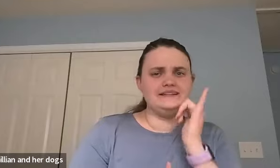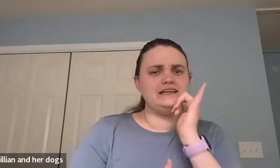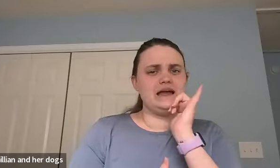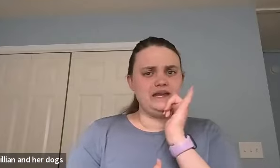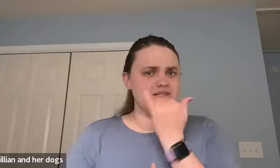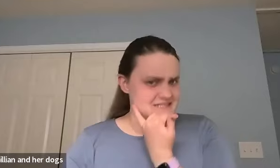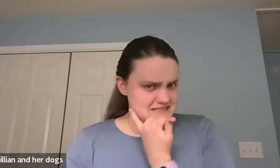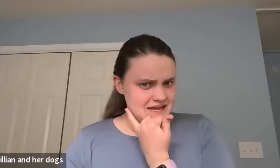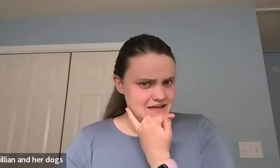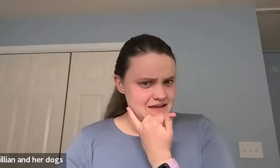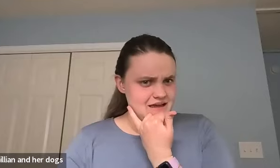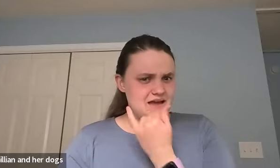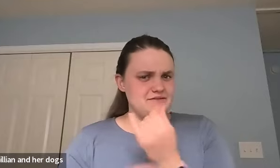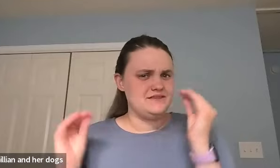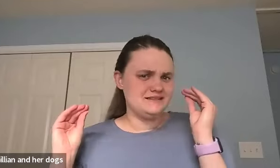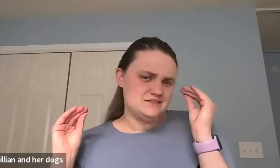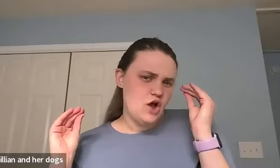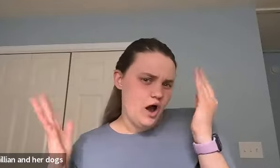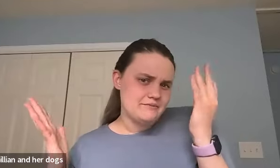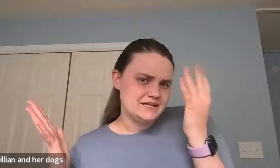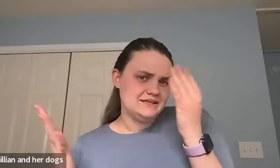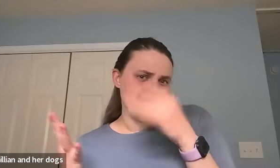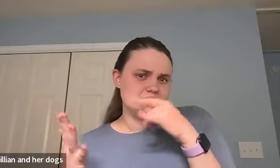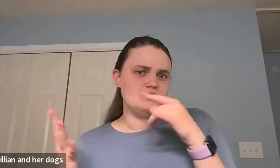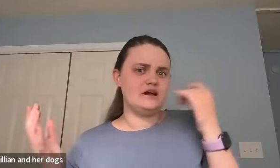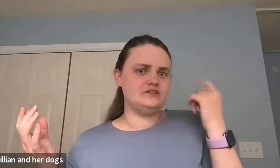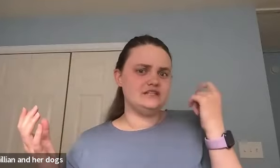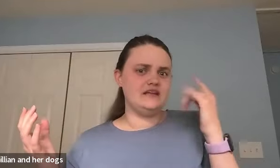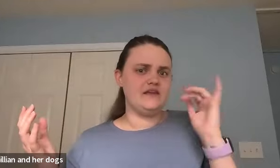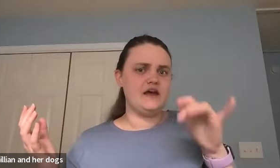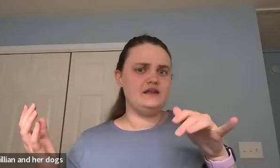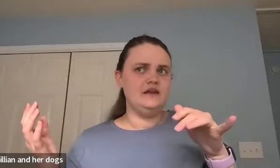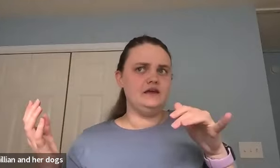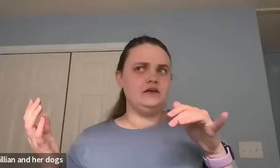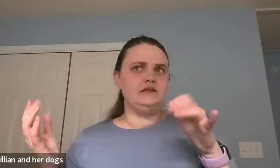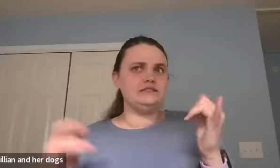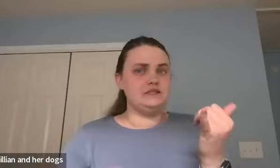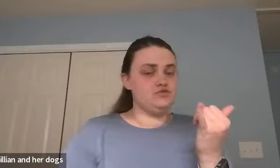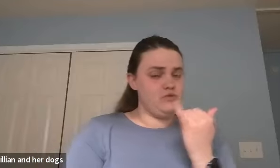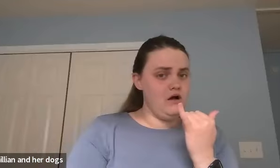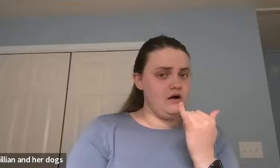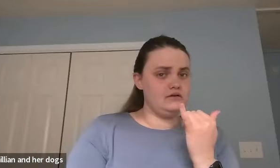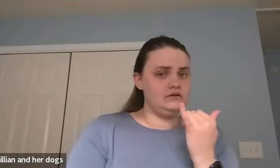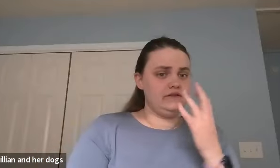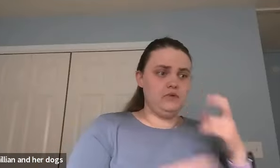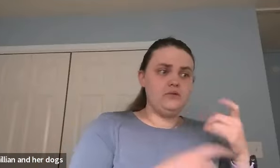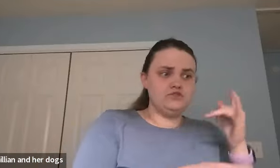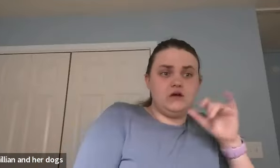saying I made a mistake. I feel like that taught my kids more to understanding that yes, it was wrong. Like the problem was not